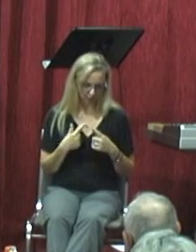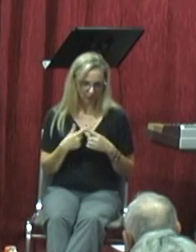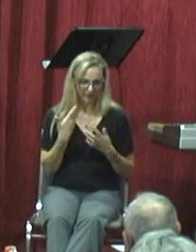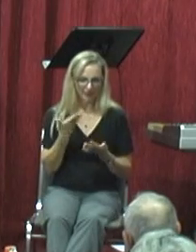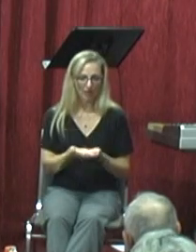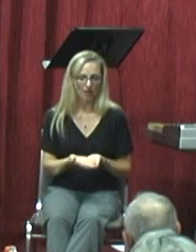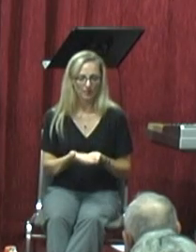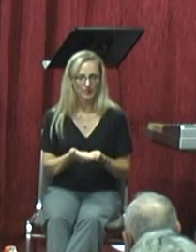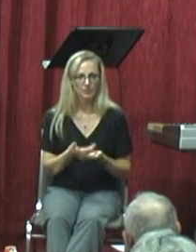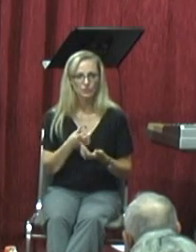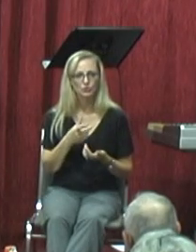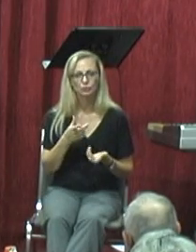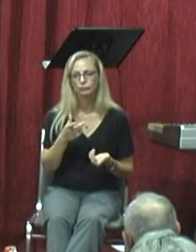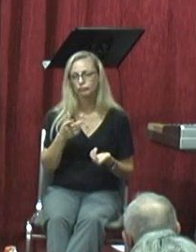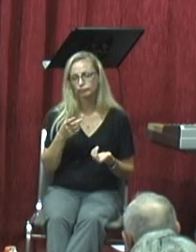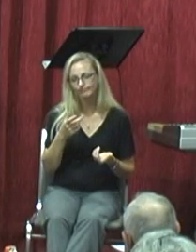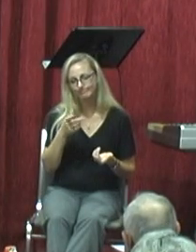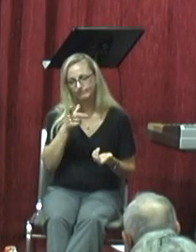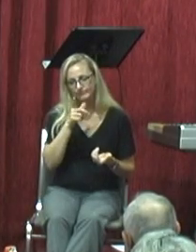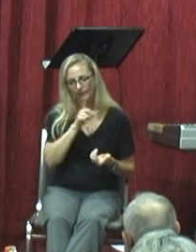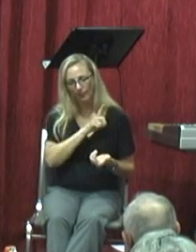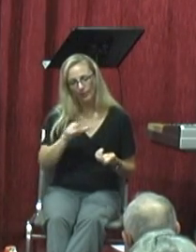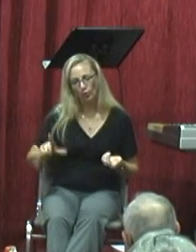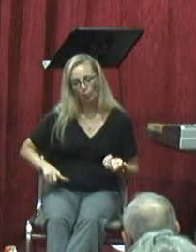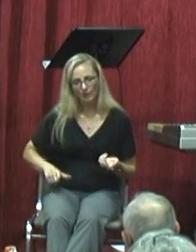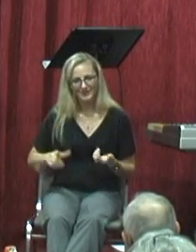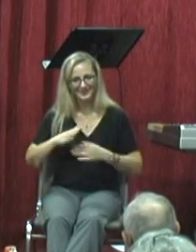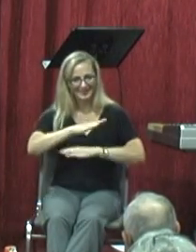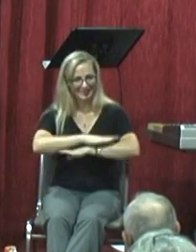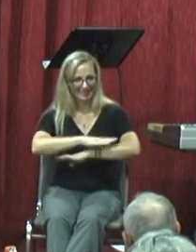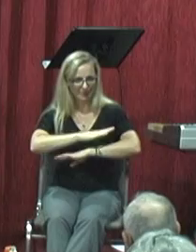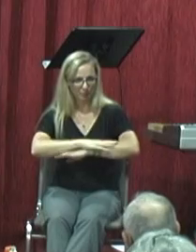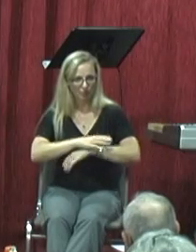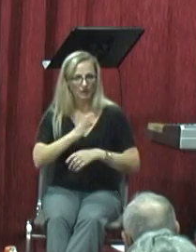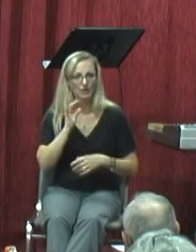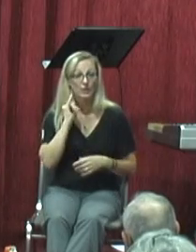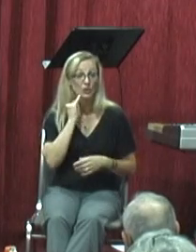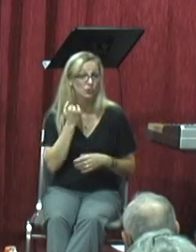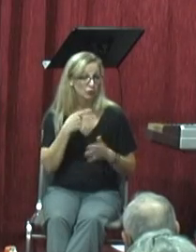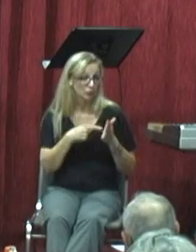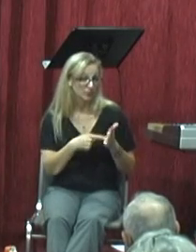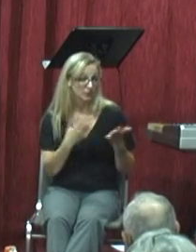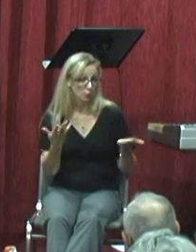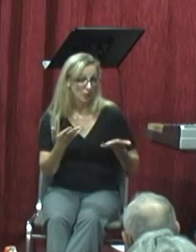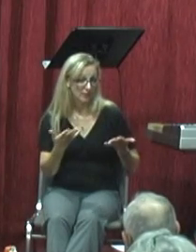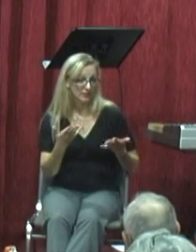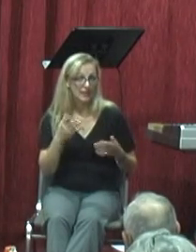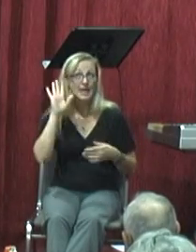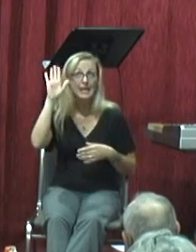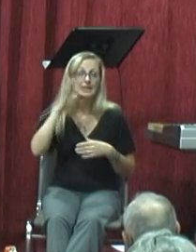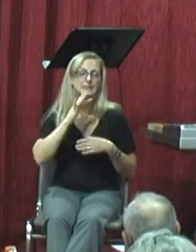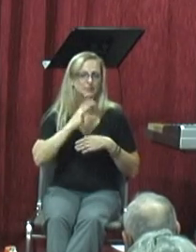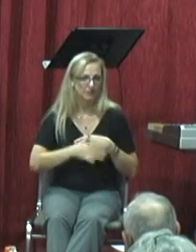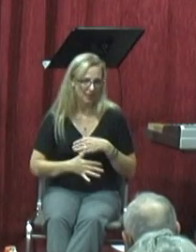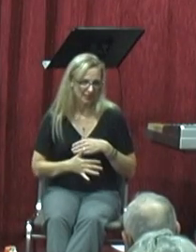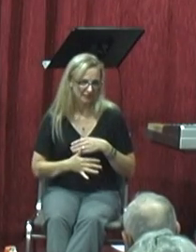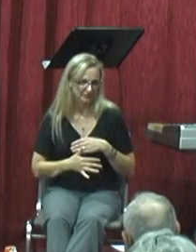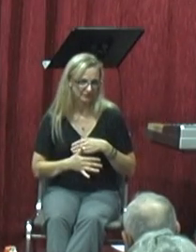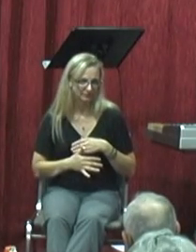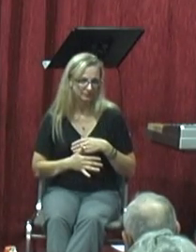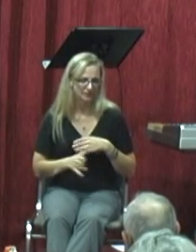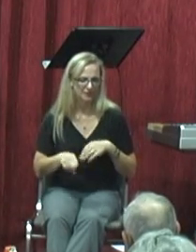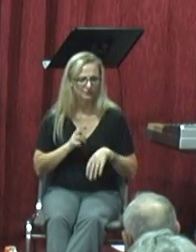the Sudat Adonai, or communion, the juice represents what? His blood. And